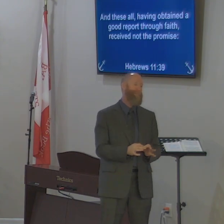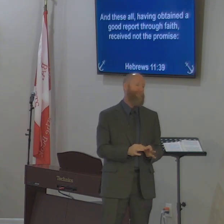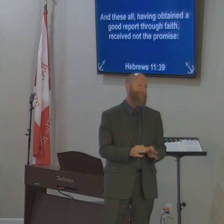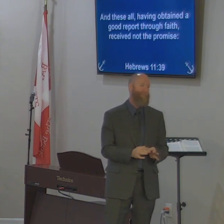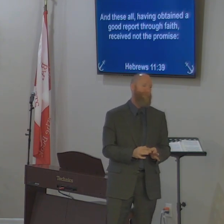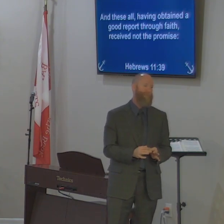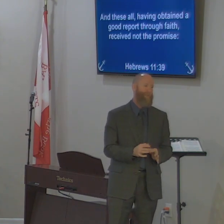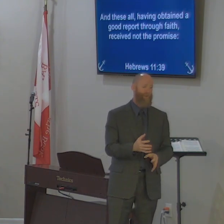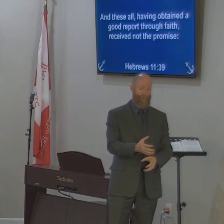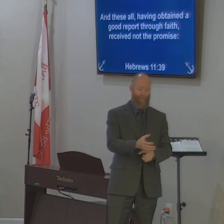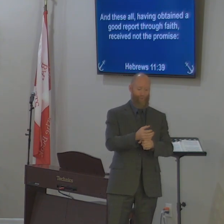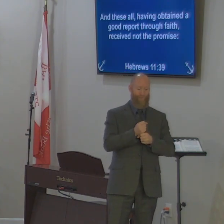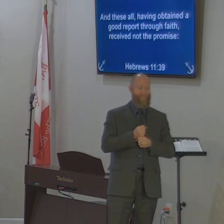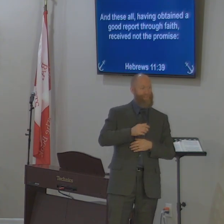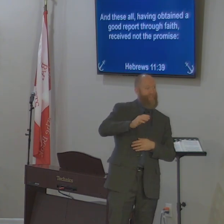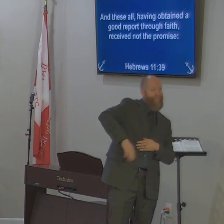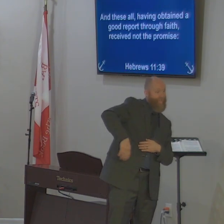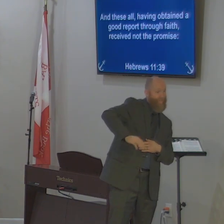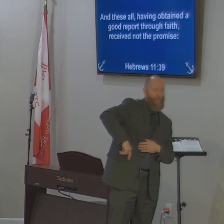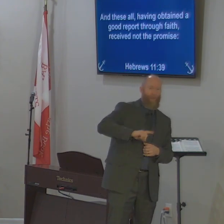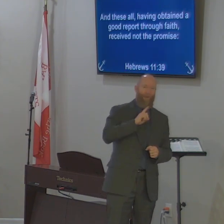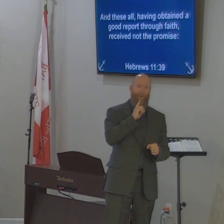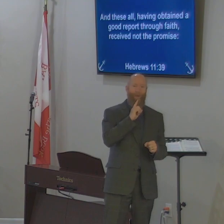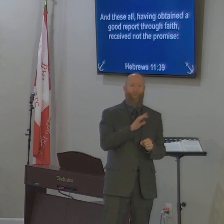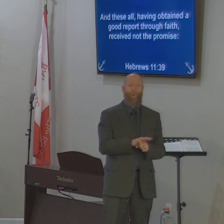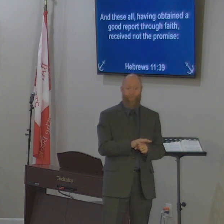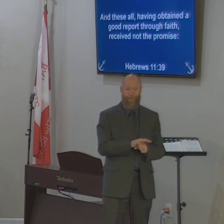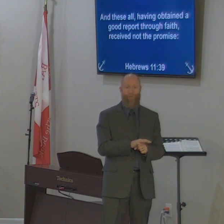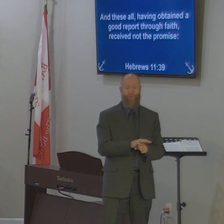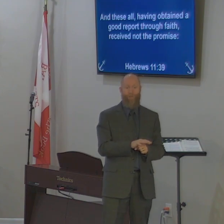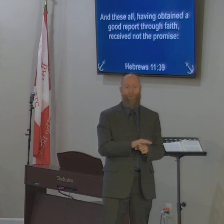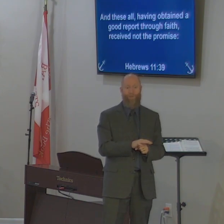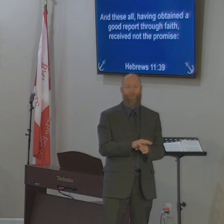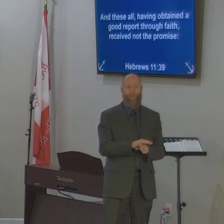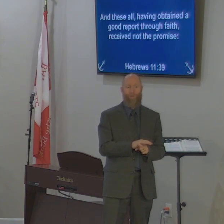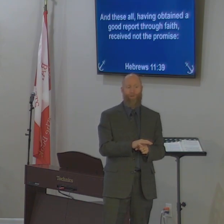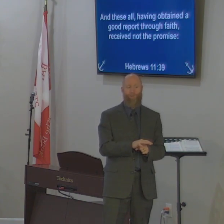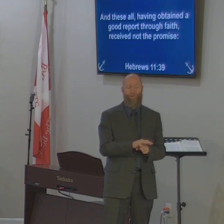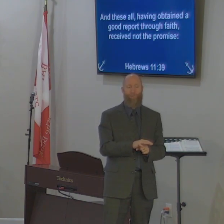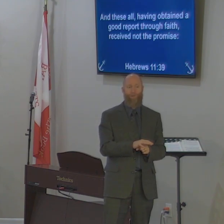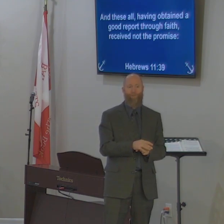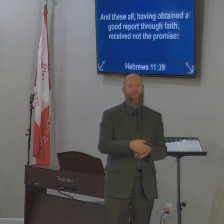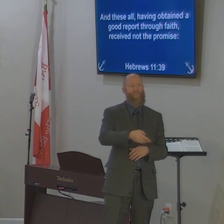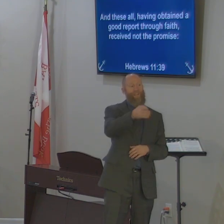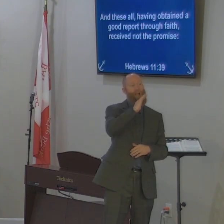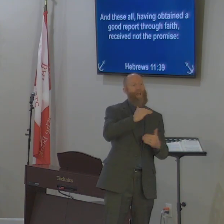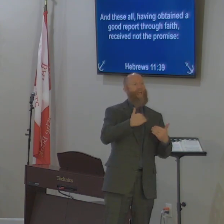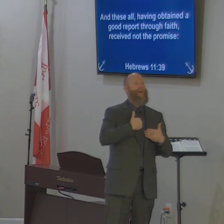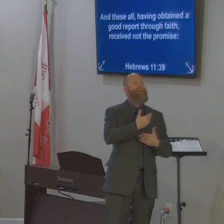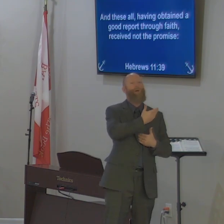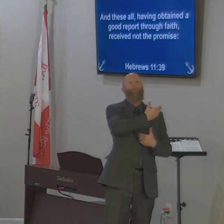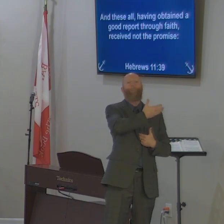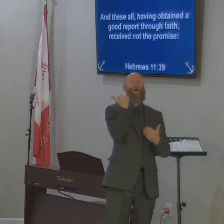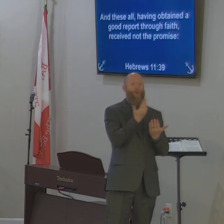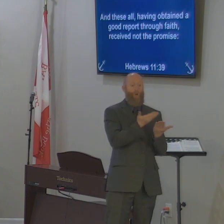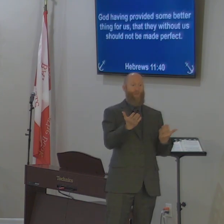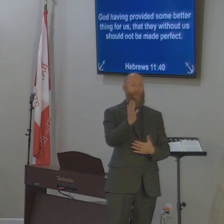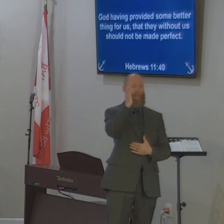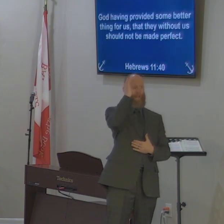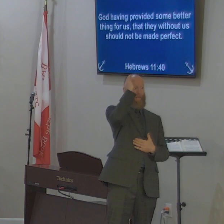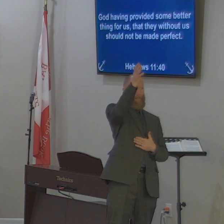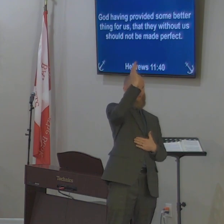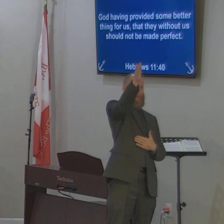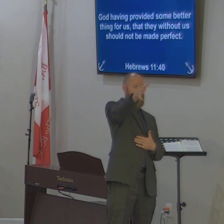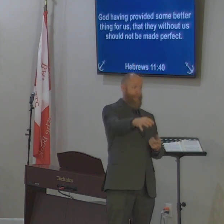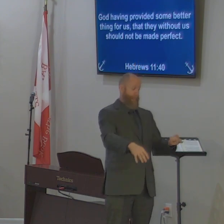received not the promise. God, having provided some better thing for us, that they without us should